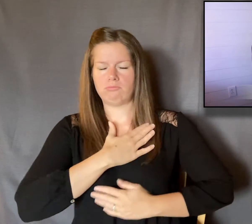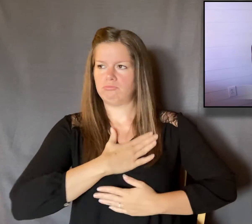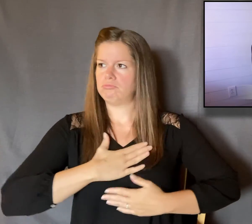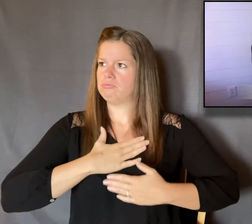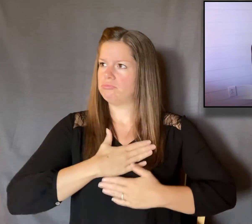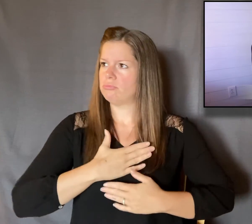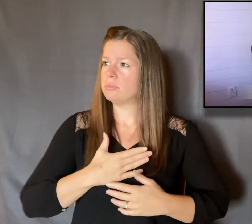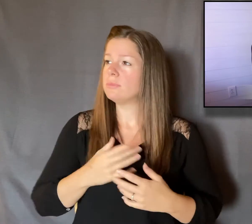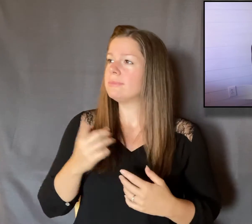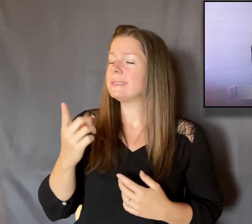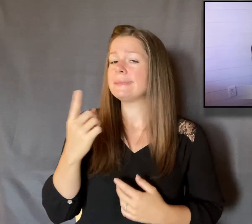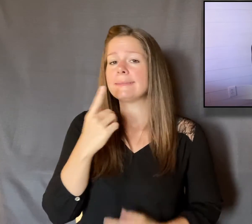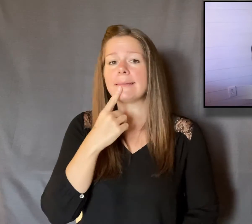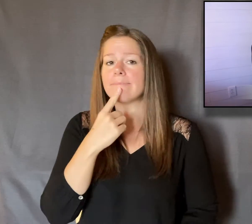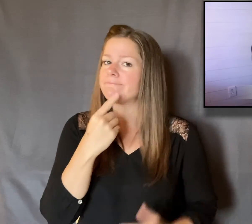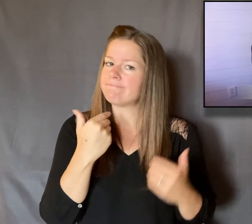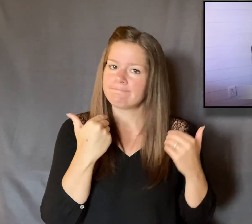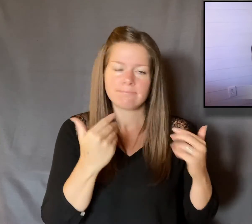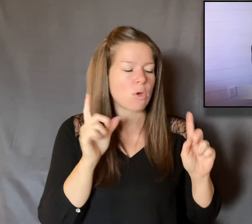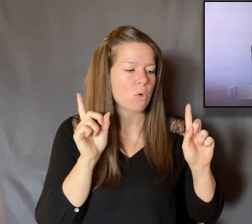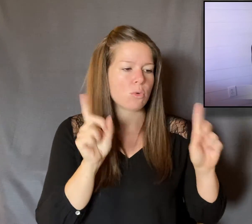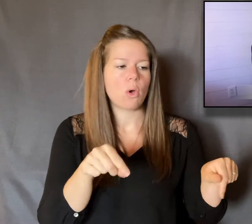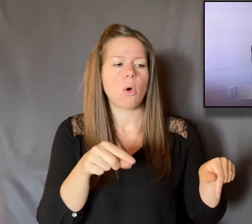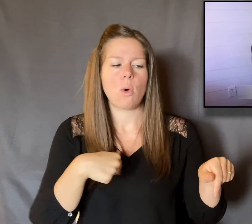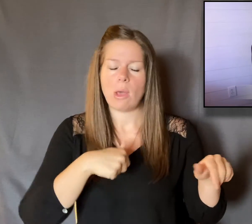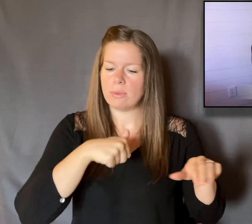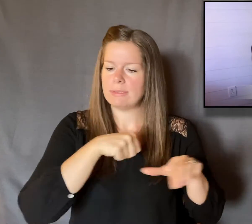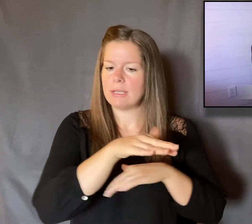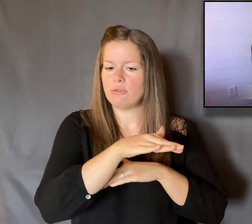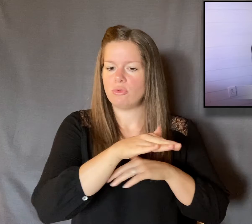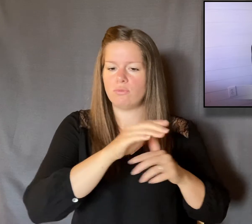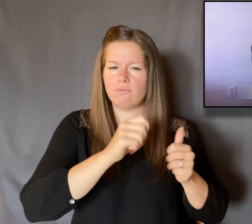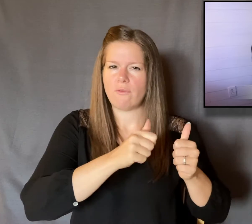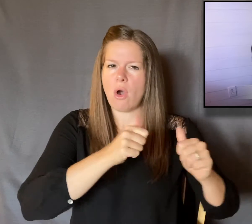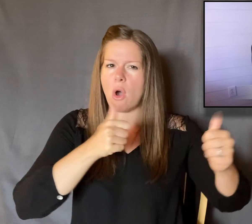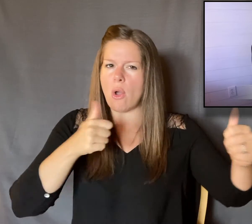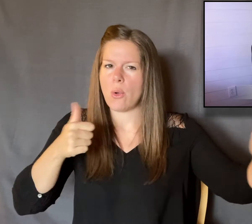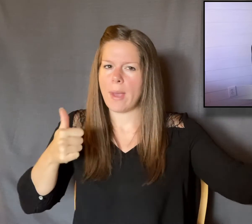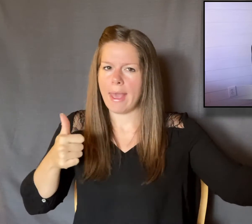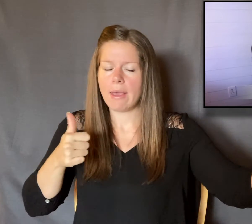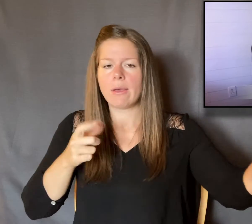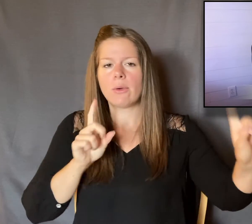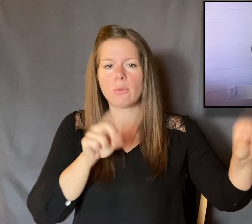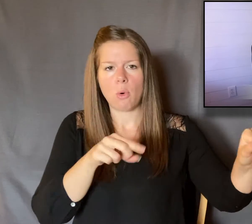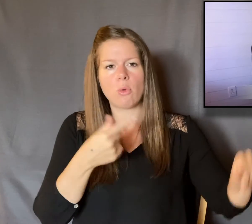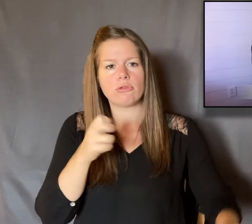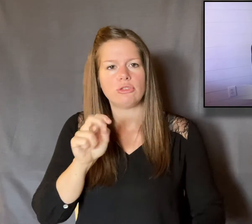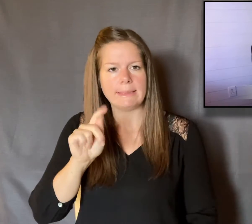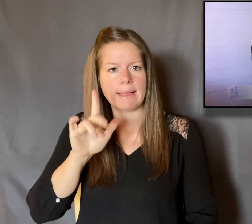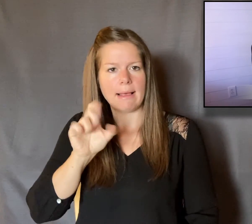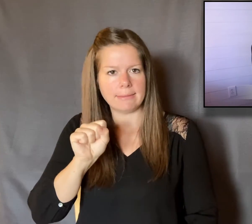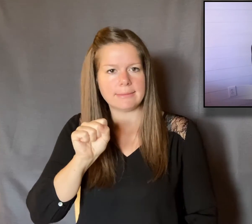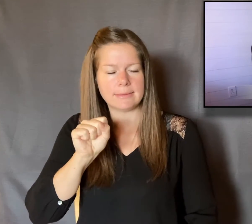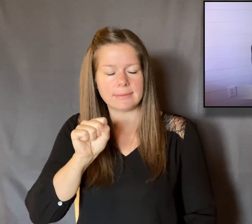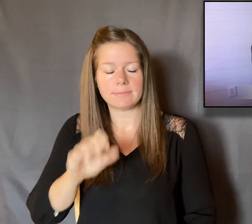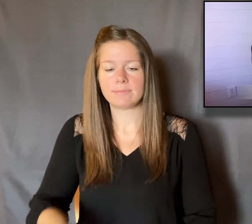And he said to me, go, for I will send you far away to the Gentiles. So Paul